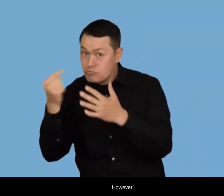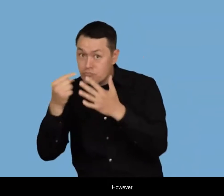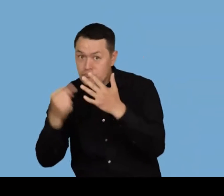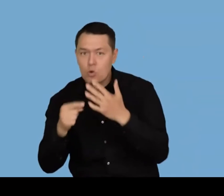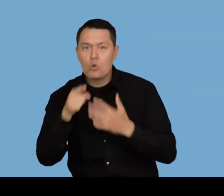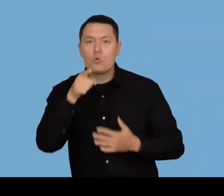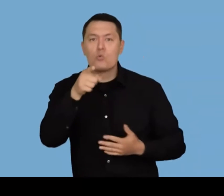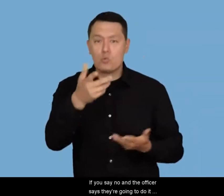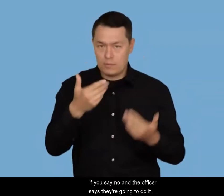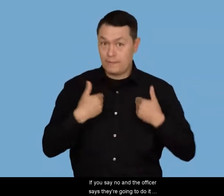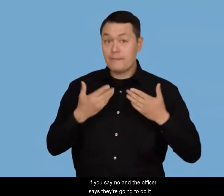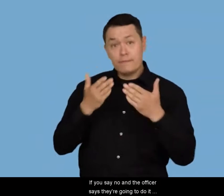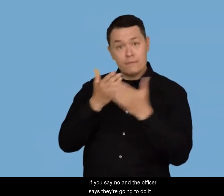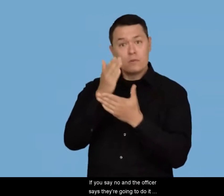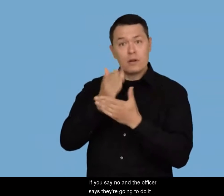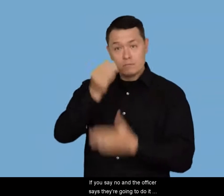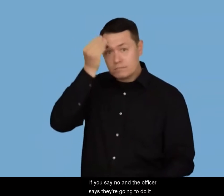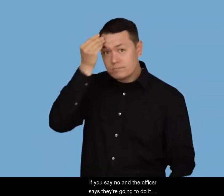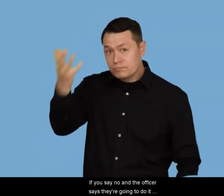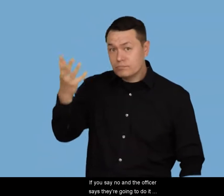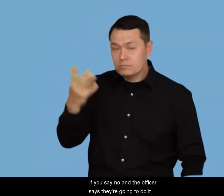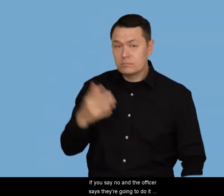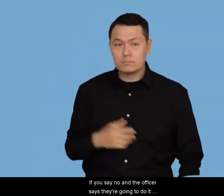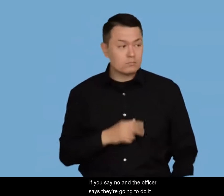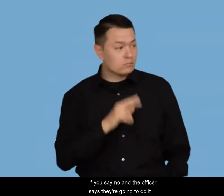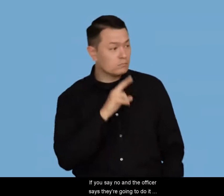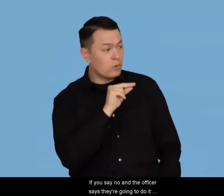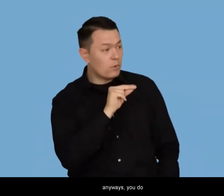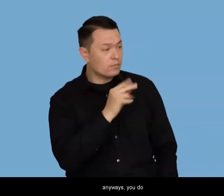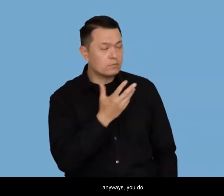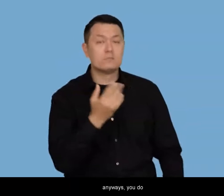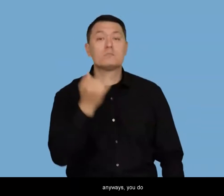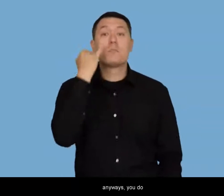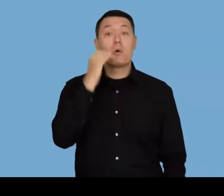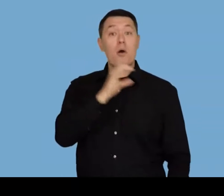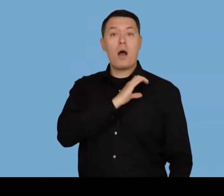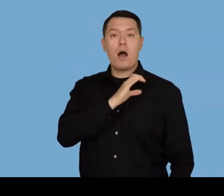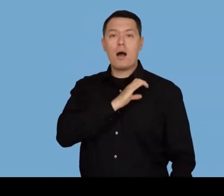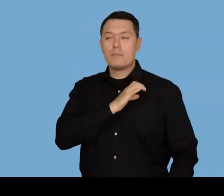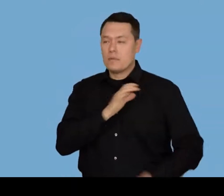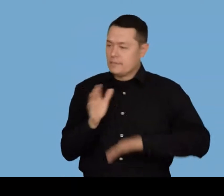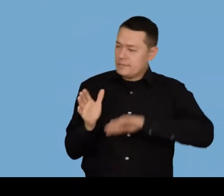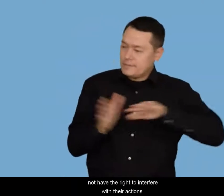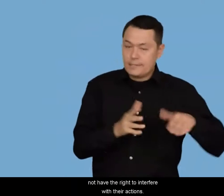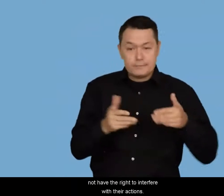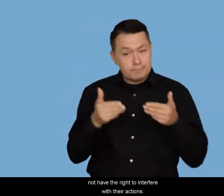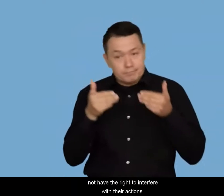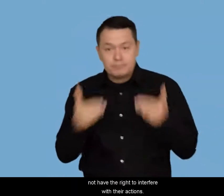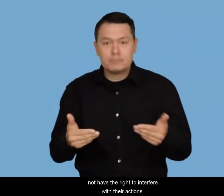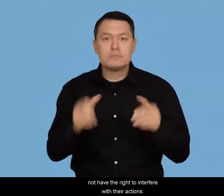However, if you say no and the officer says they're going to do it anyways, you do not have the right